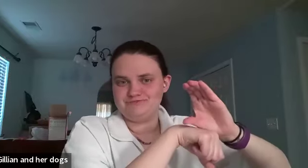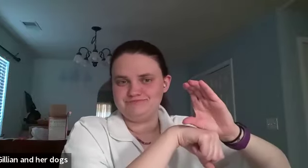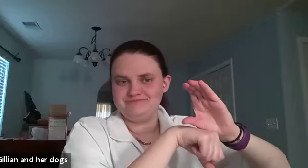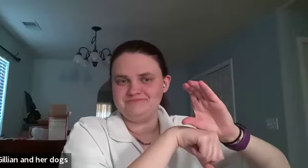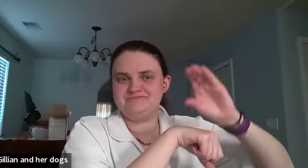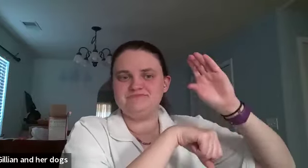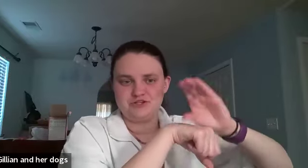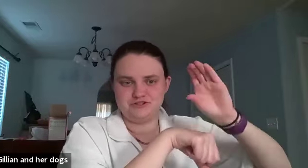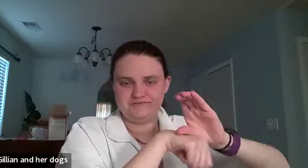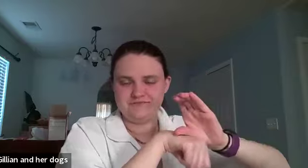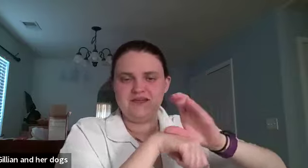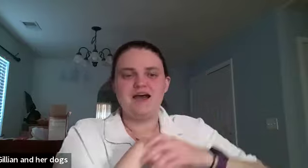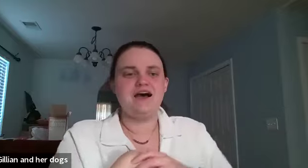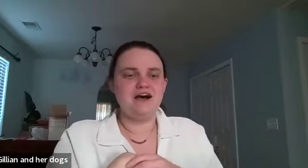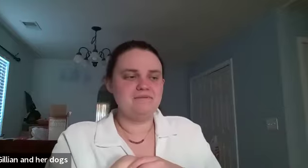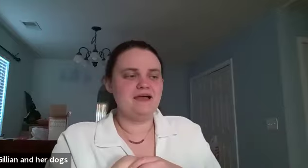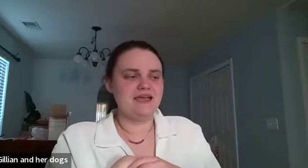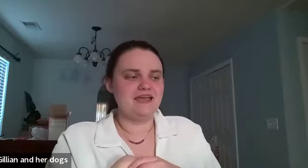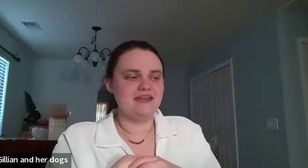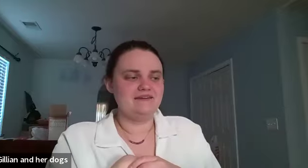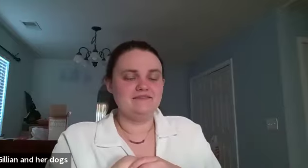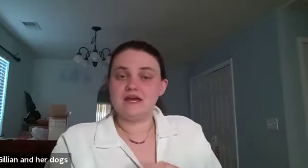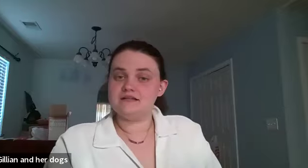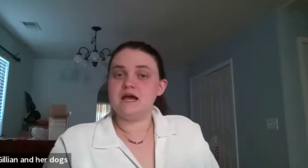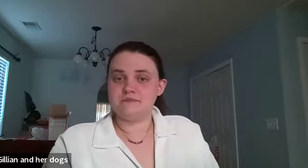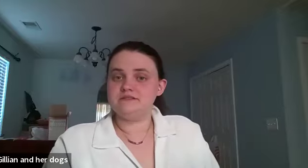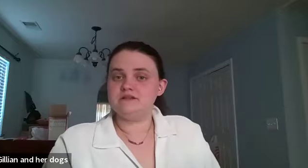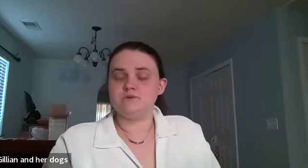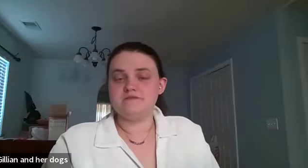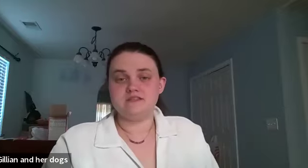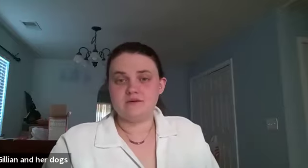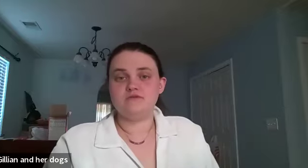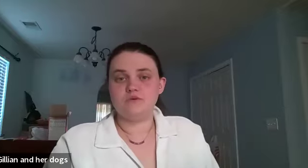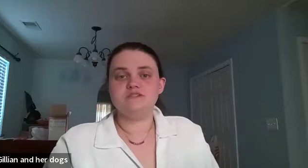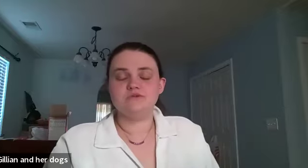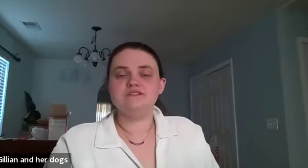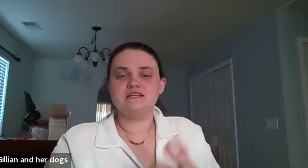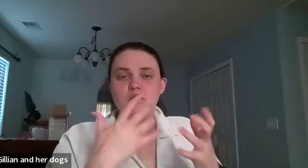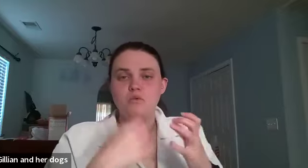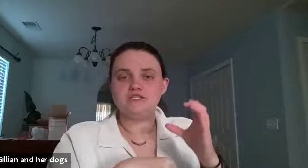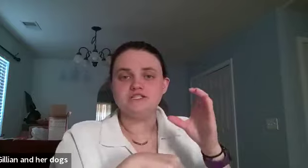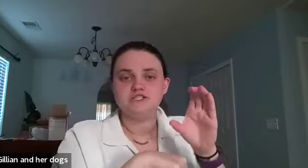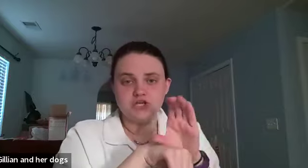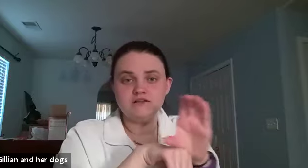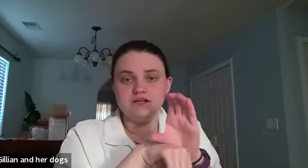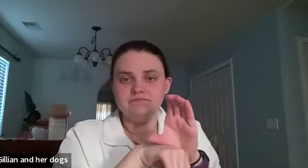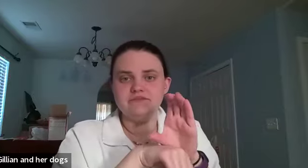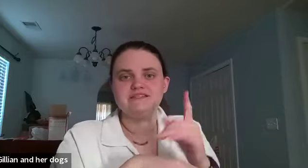church, church. And that has happened. Also, I've seen that before where someone said, I want chocolate, but they said,